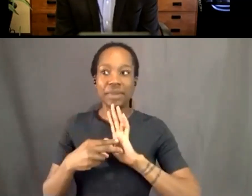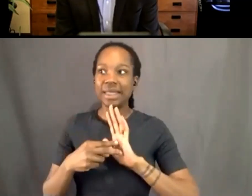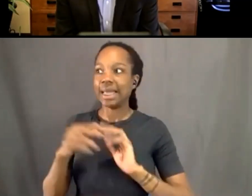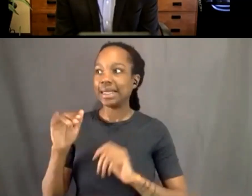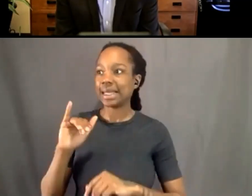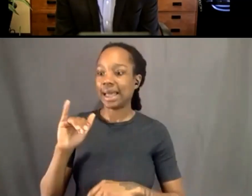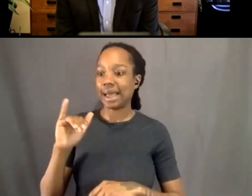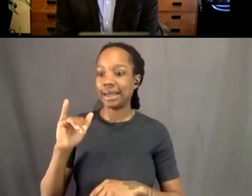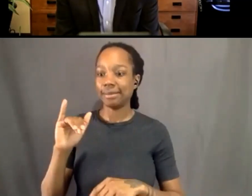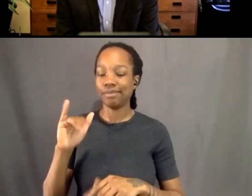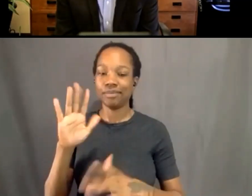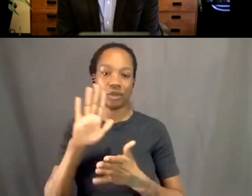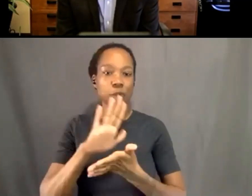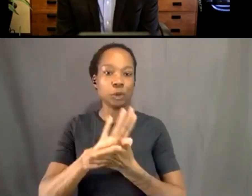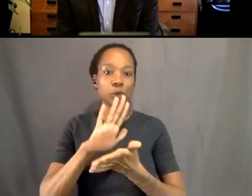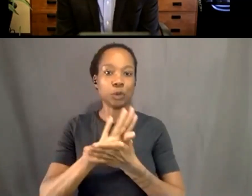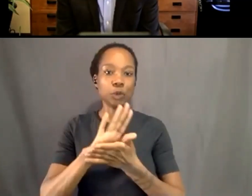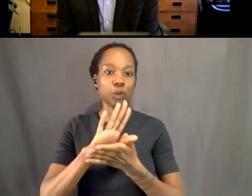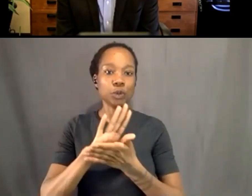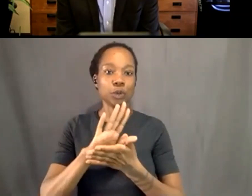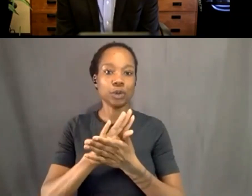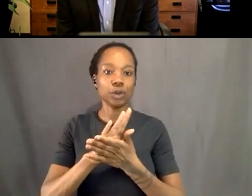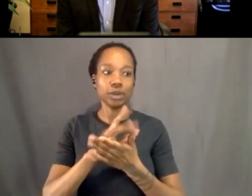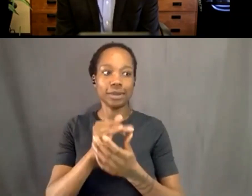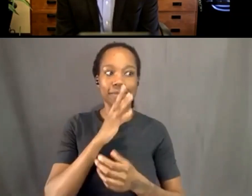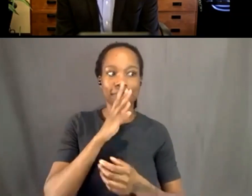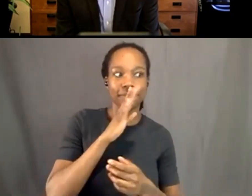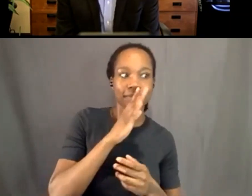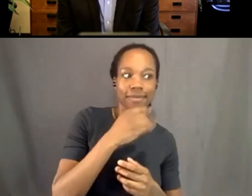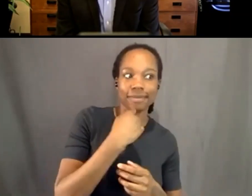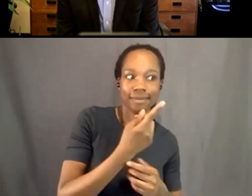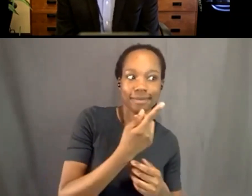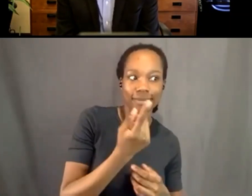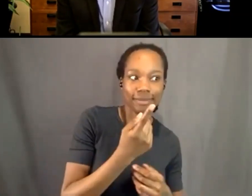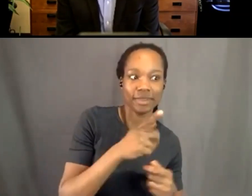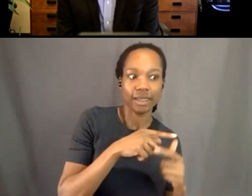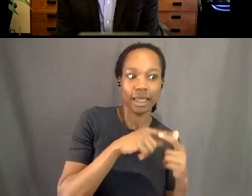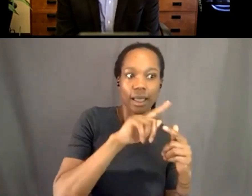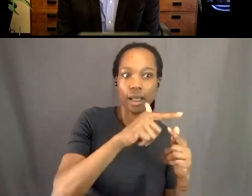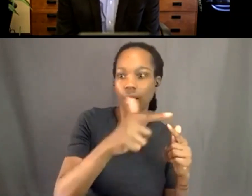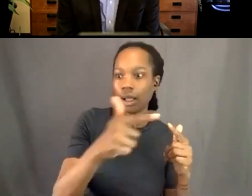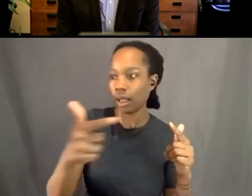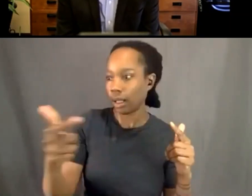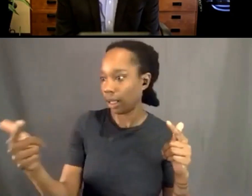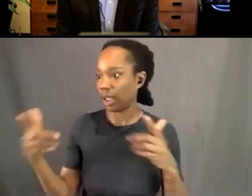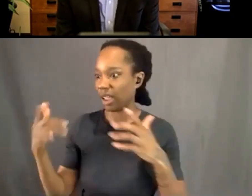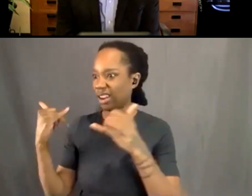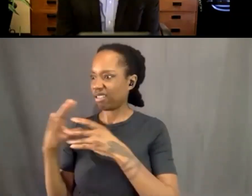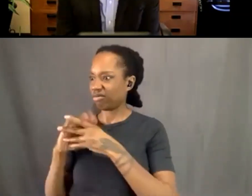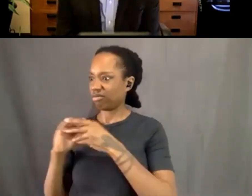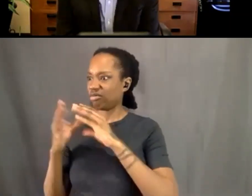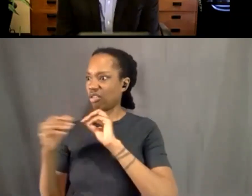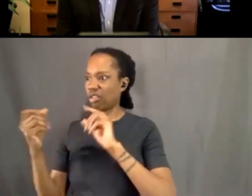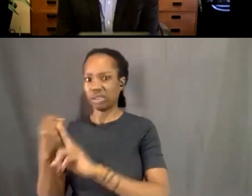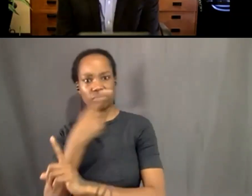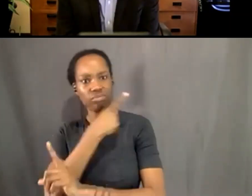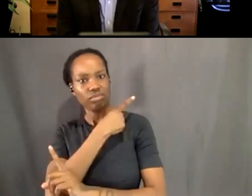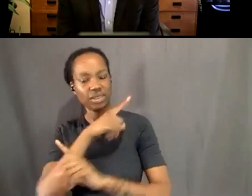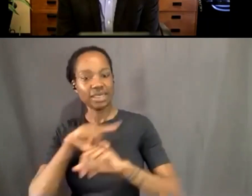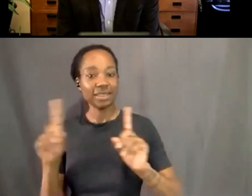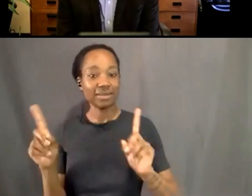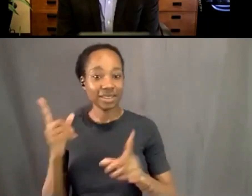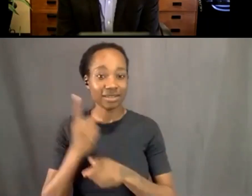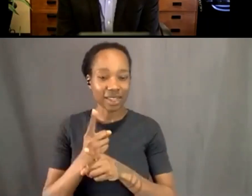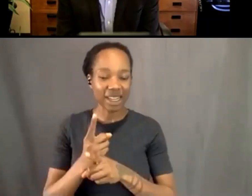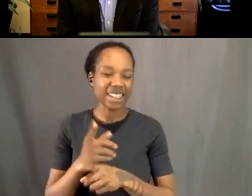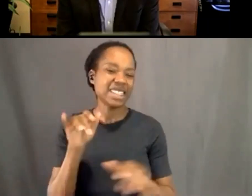in school, you tell somebody something at the beginning, and then at the end, it's a completely different story. And we have not done a good